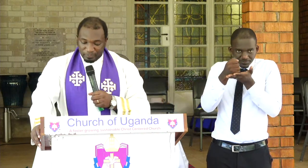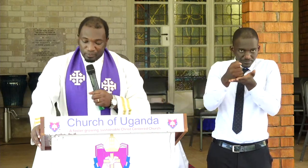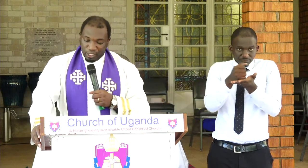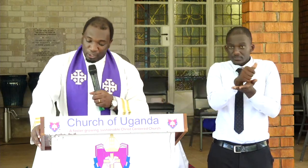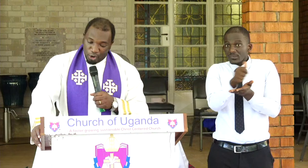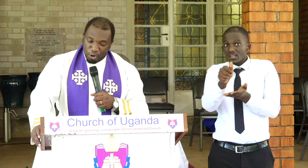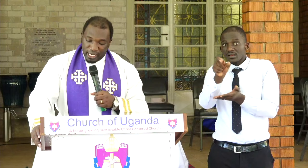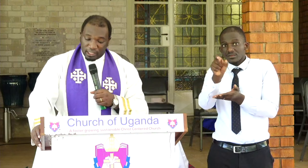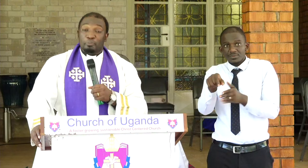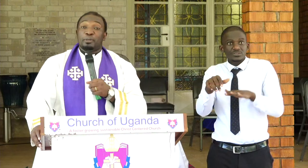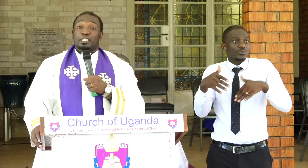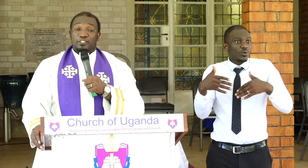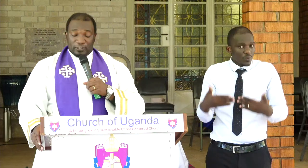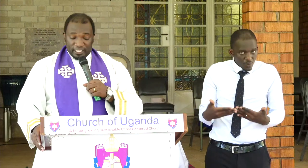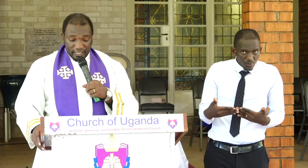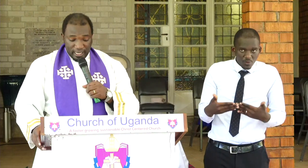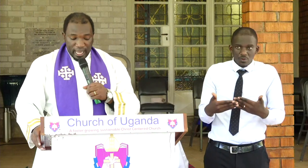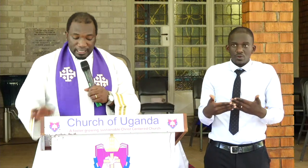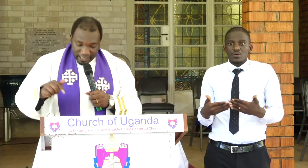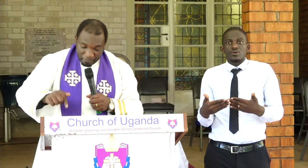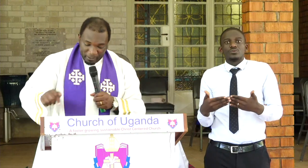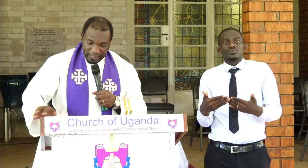person, in order to be